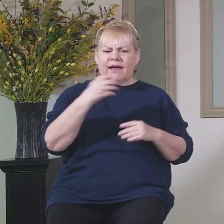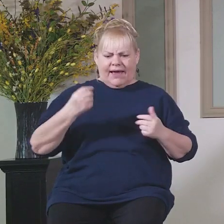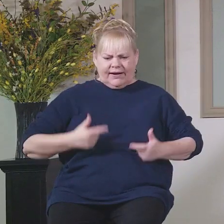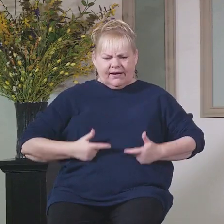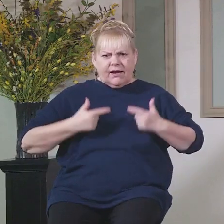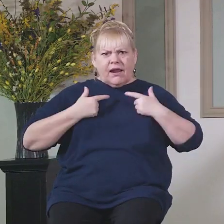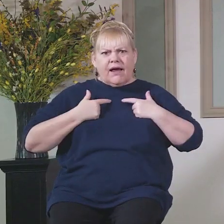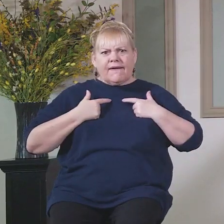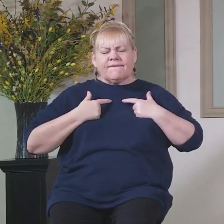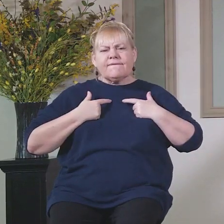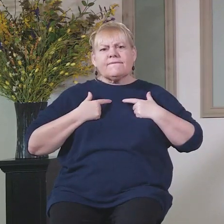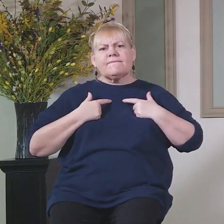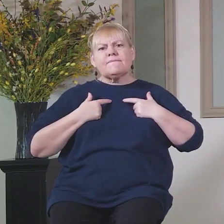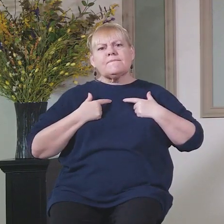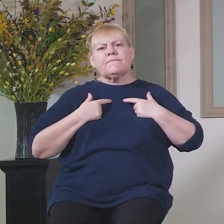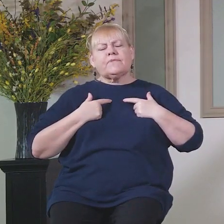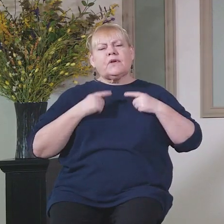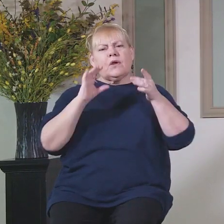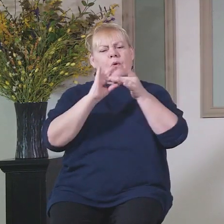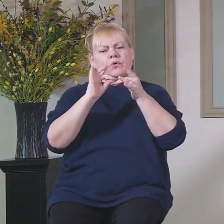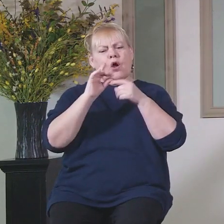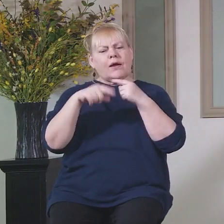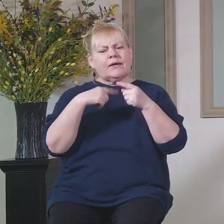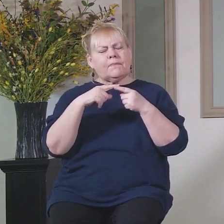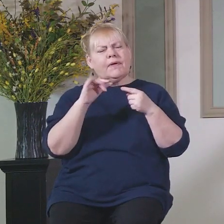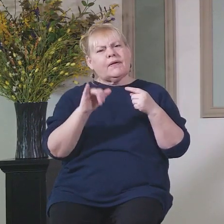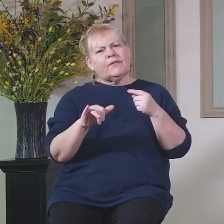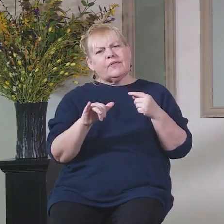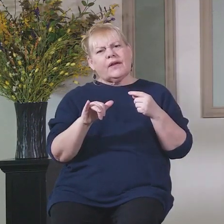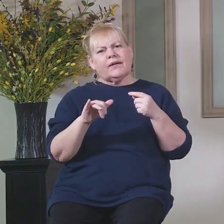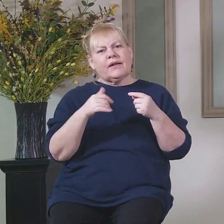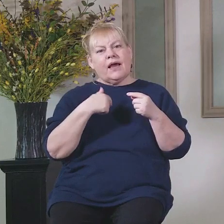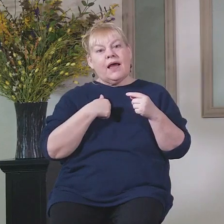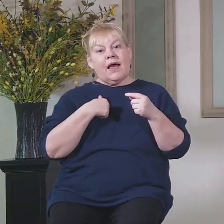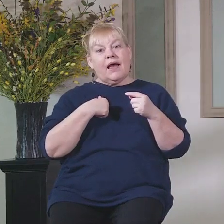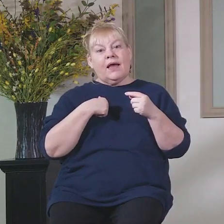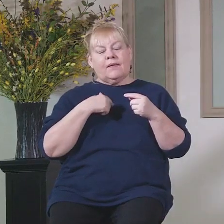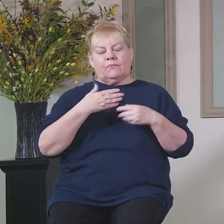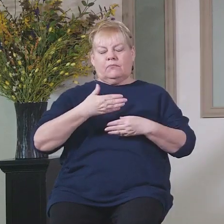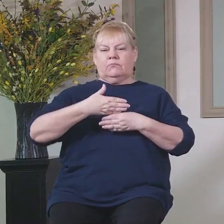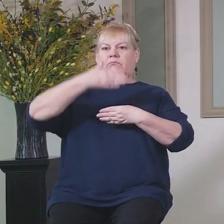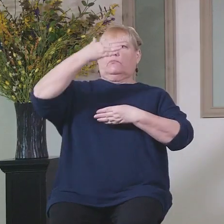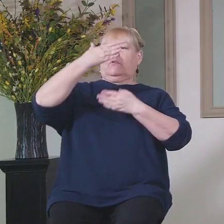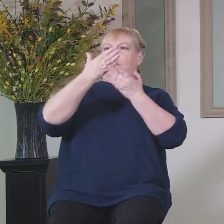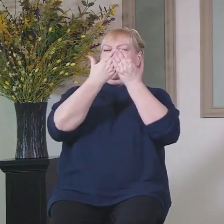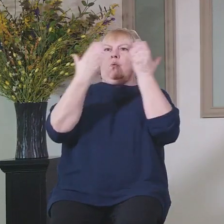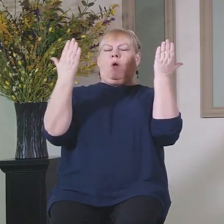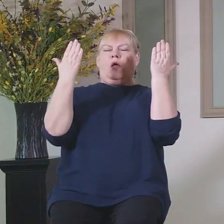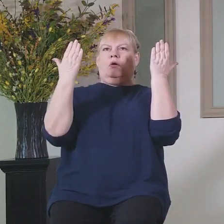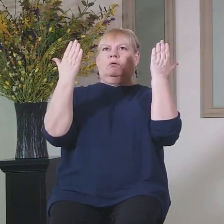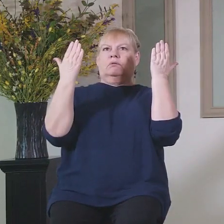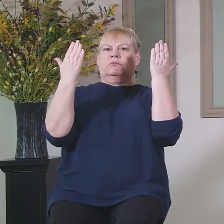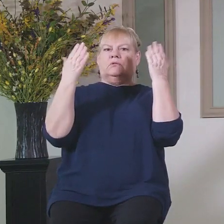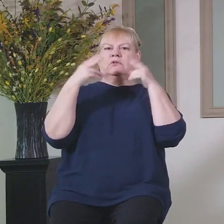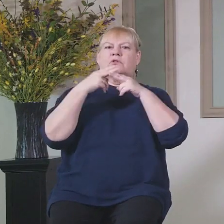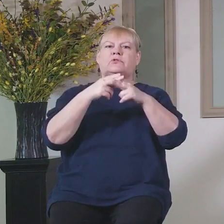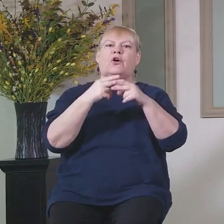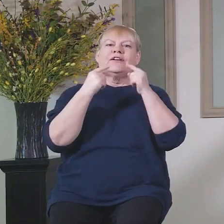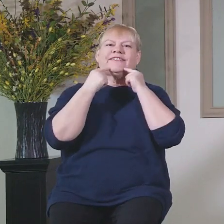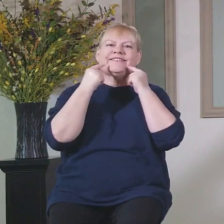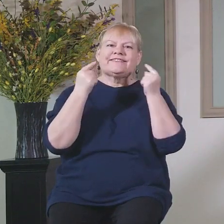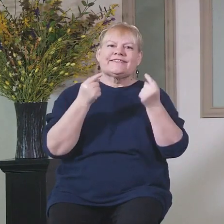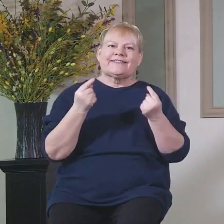life. We talked about it. I put up a brick wall. It's called sin.